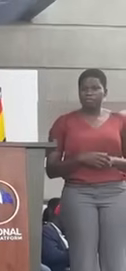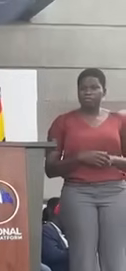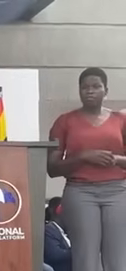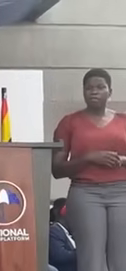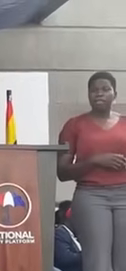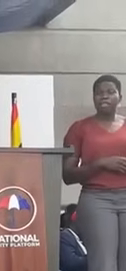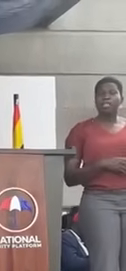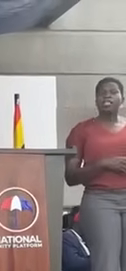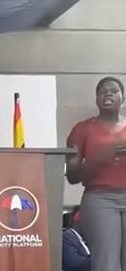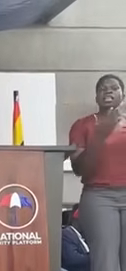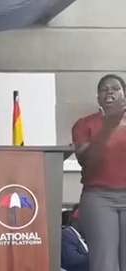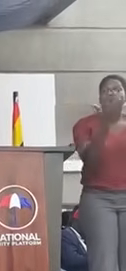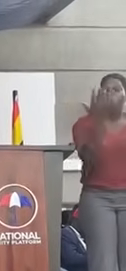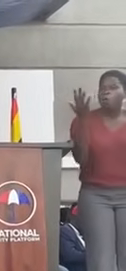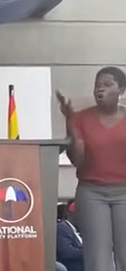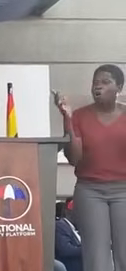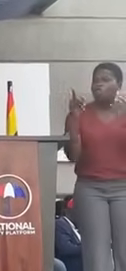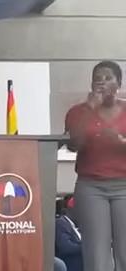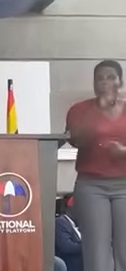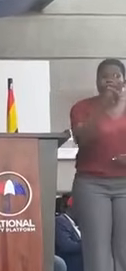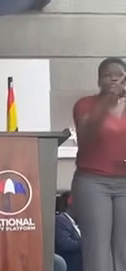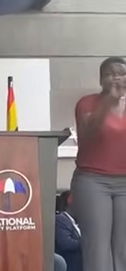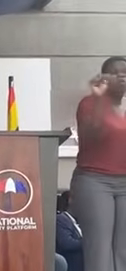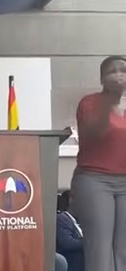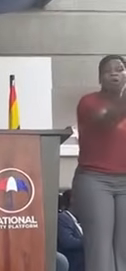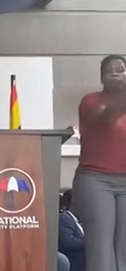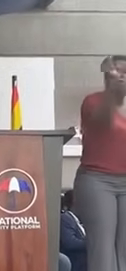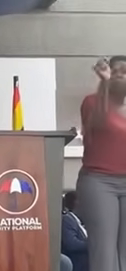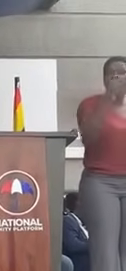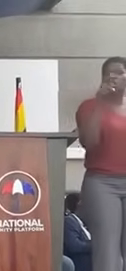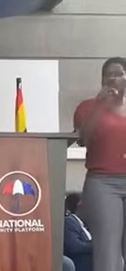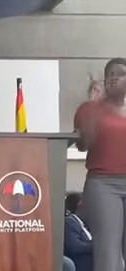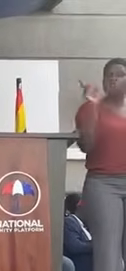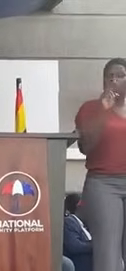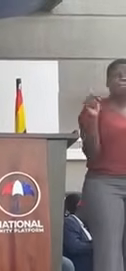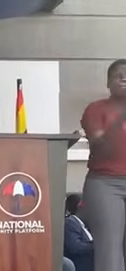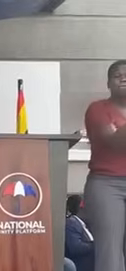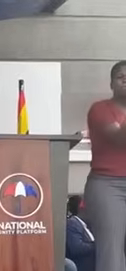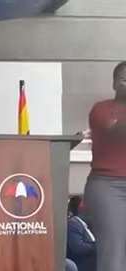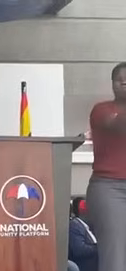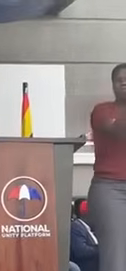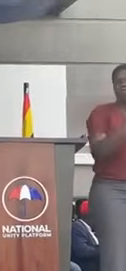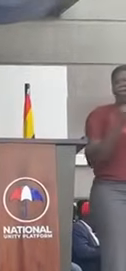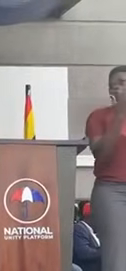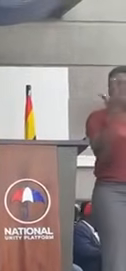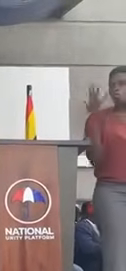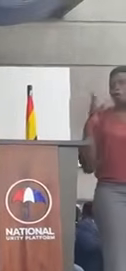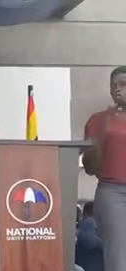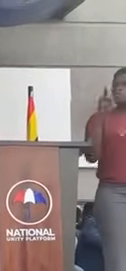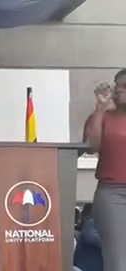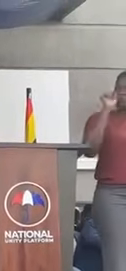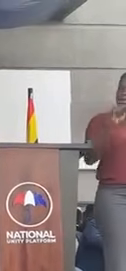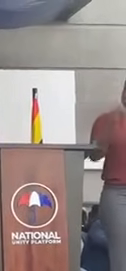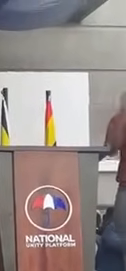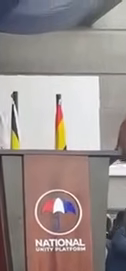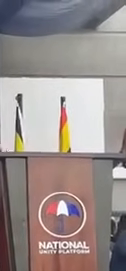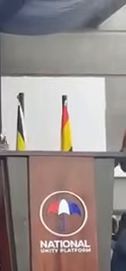Ebisenge mwebitambula, these are station walls. You are moving walls. Musigalenga muli